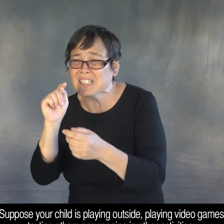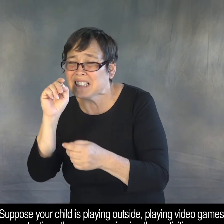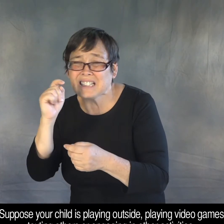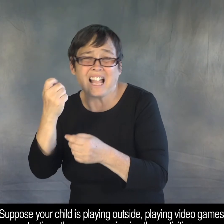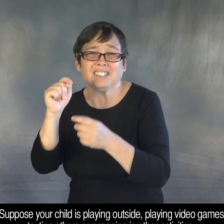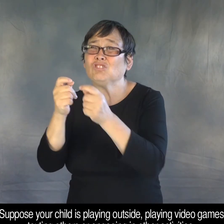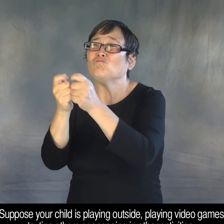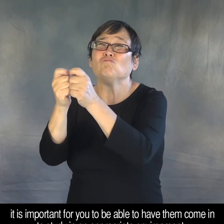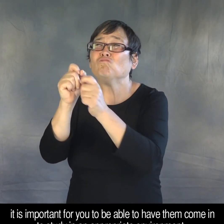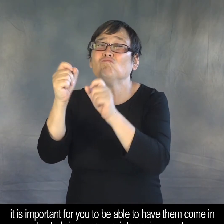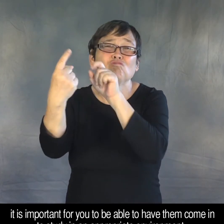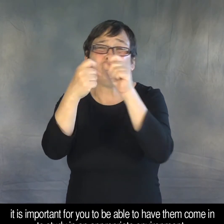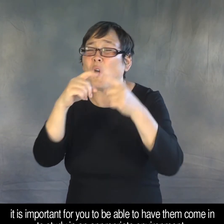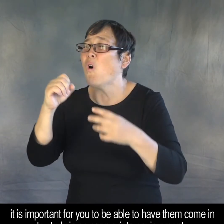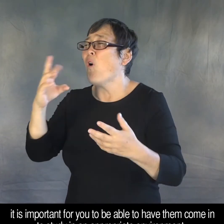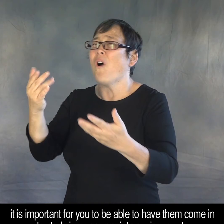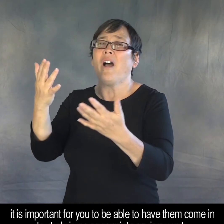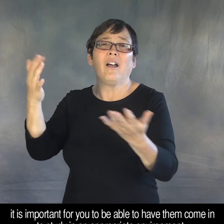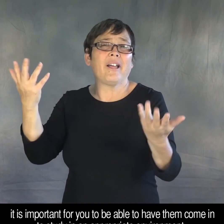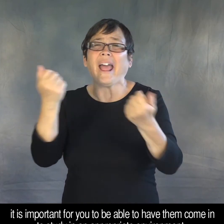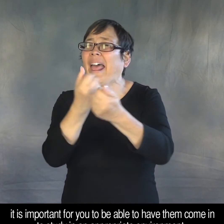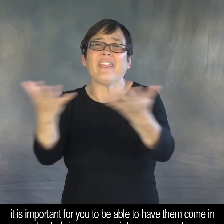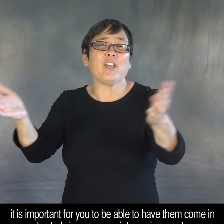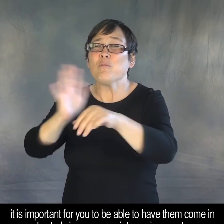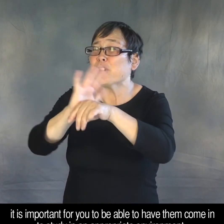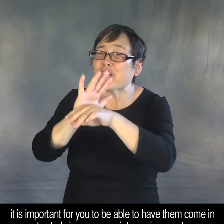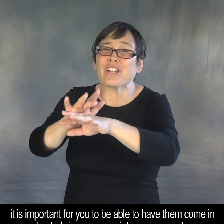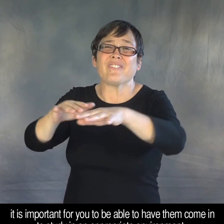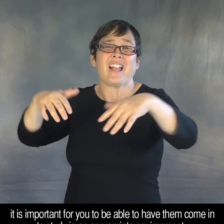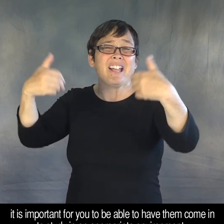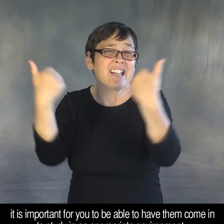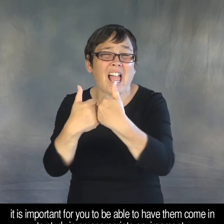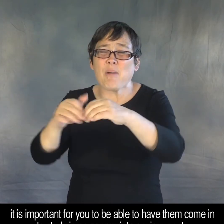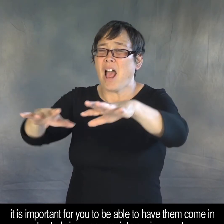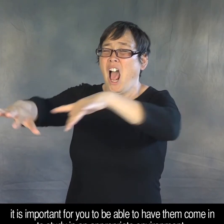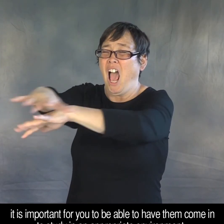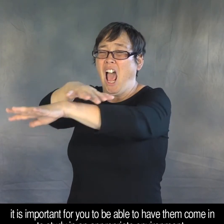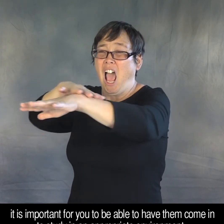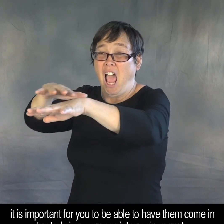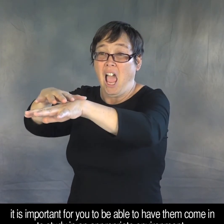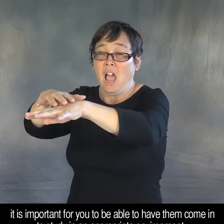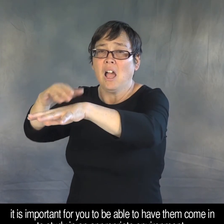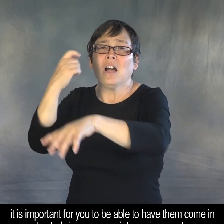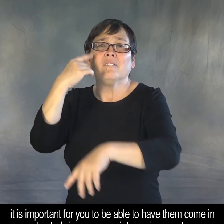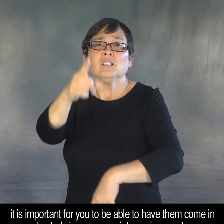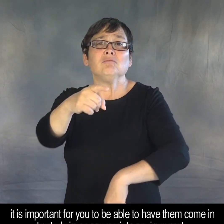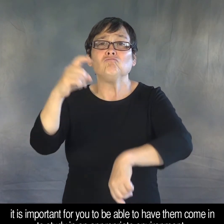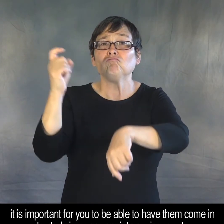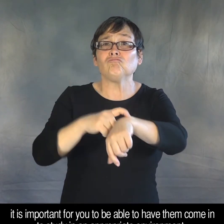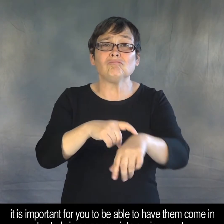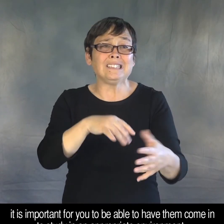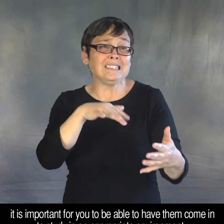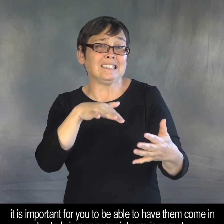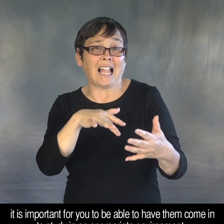other activities. It is important for you to be able to have them come in to study in an appropriate environment.